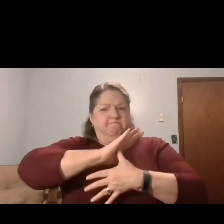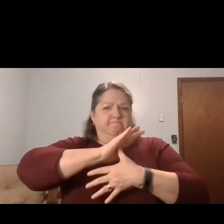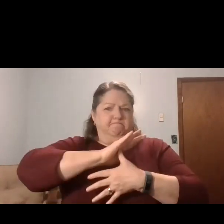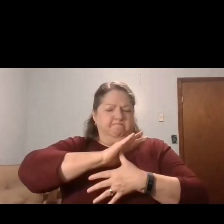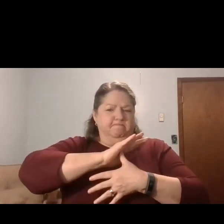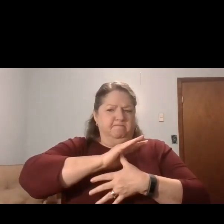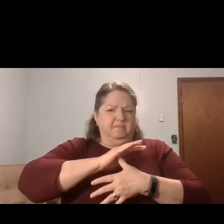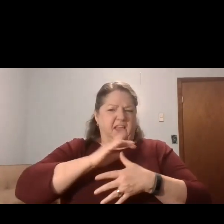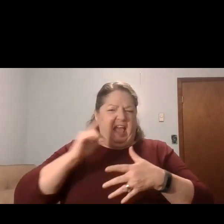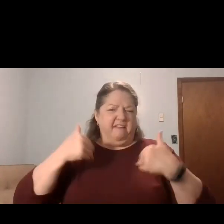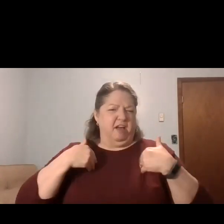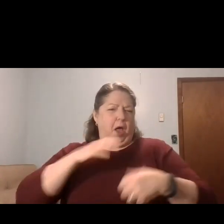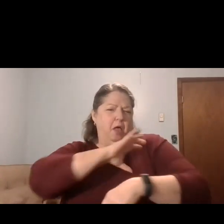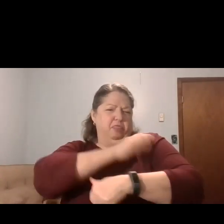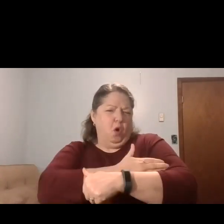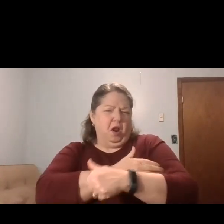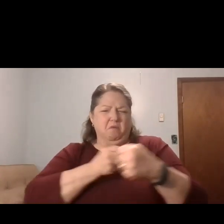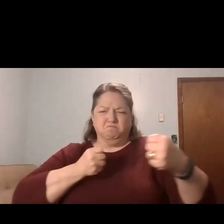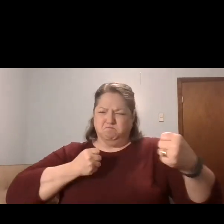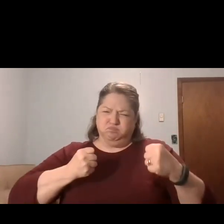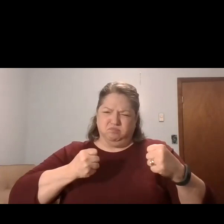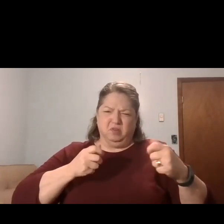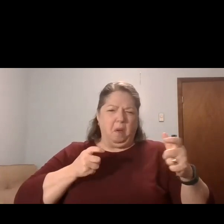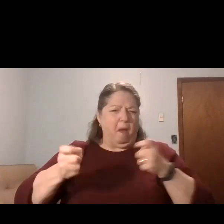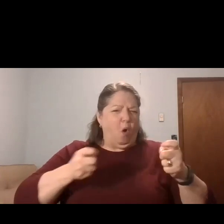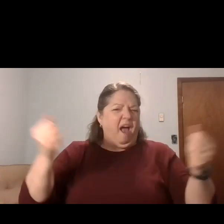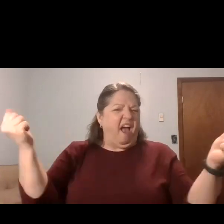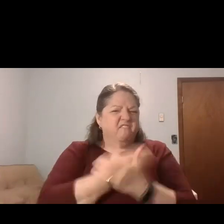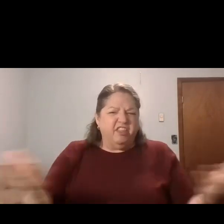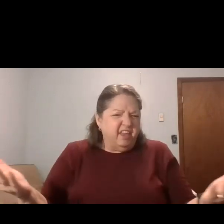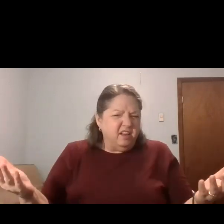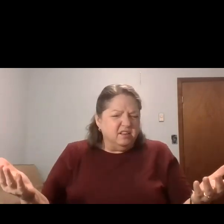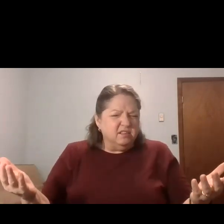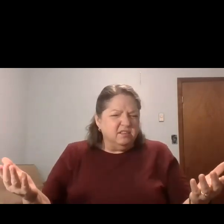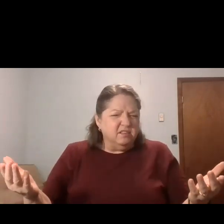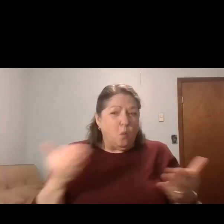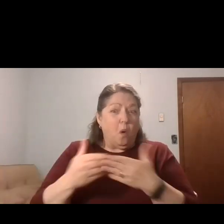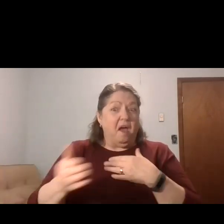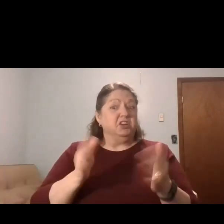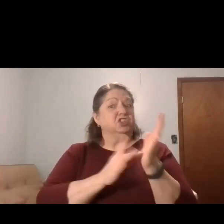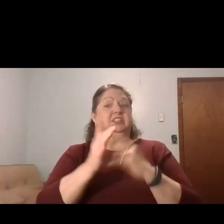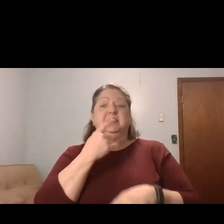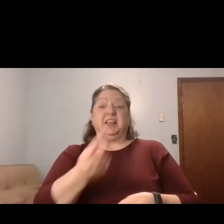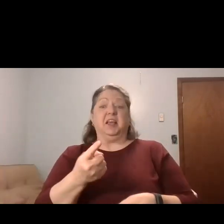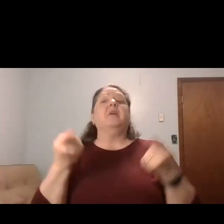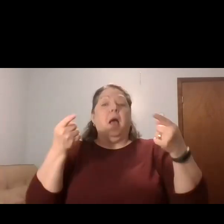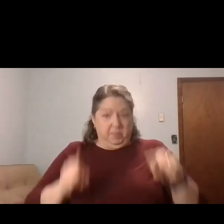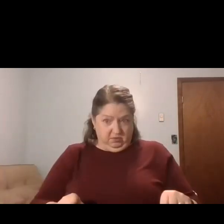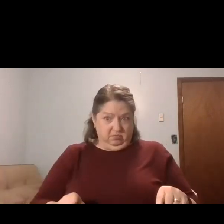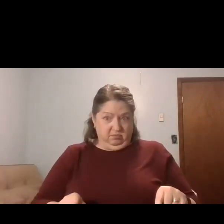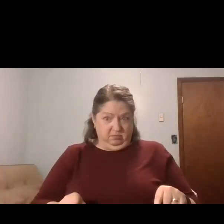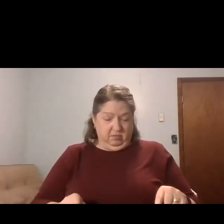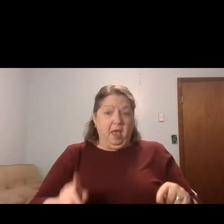dominion, authority over everything and everyone. In other words, what he says goes. When he talks, people